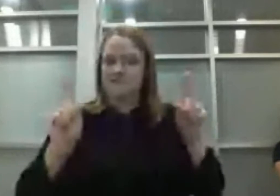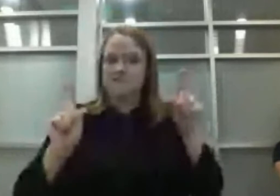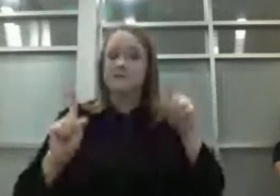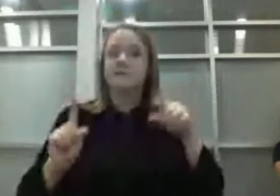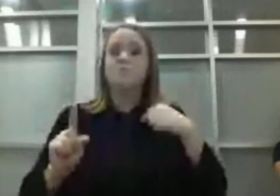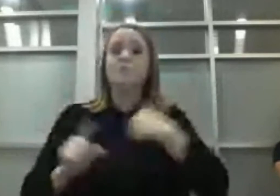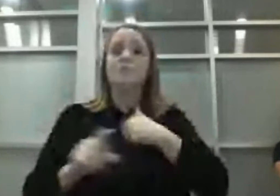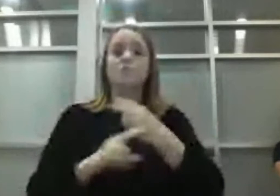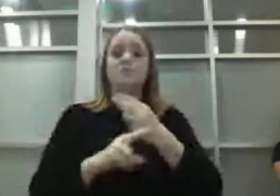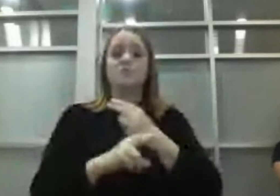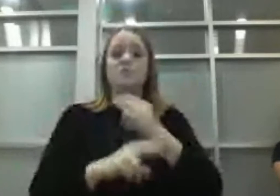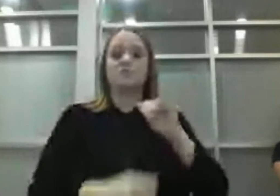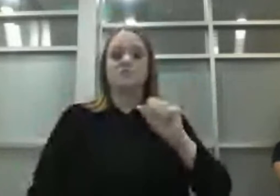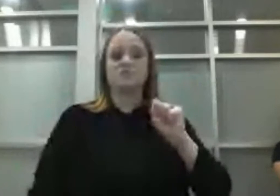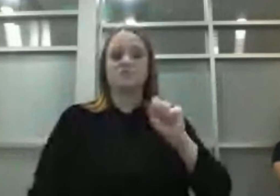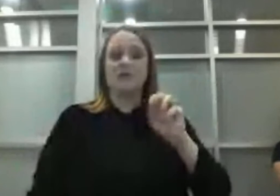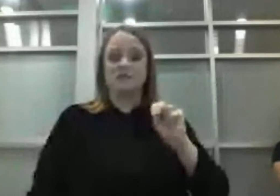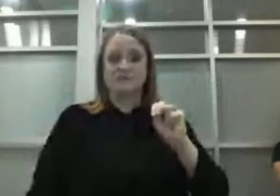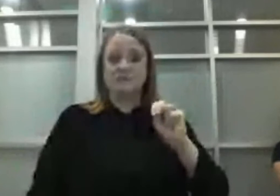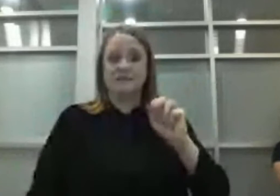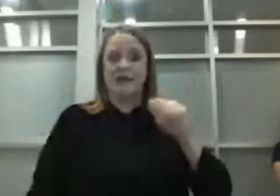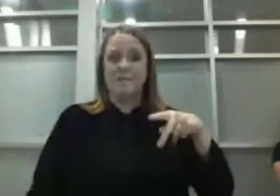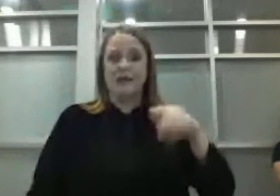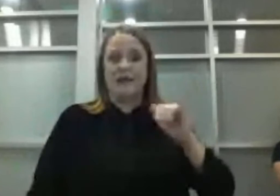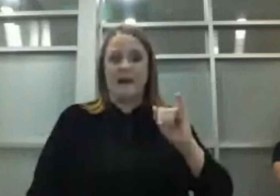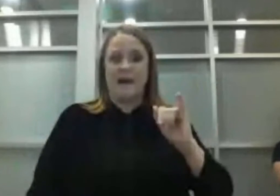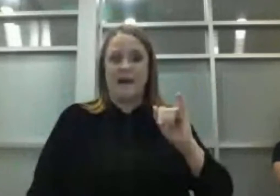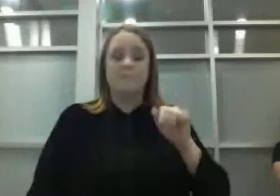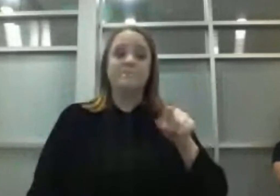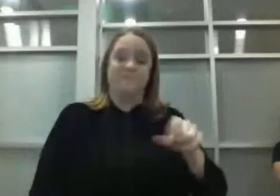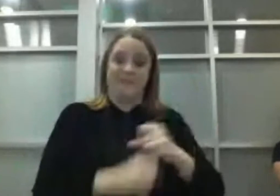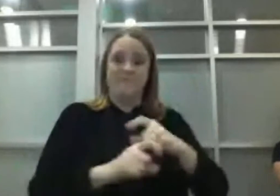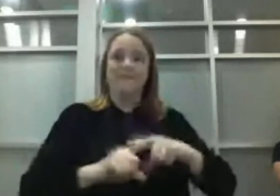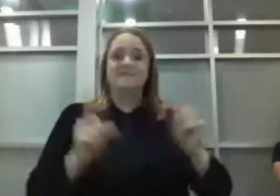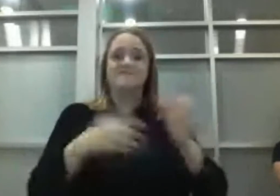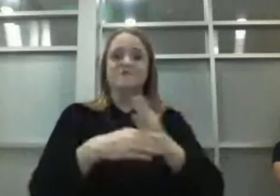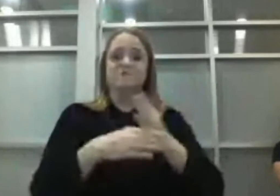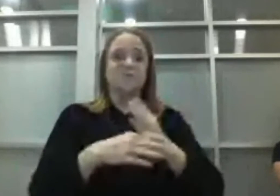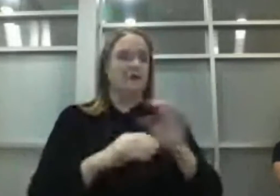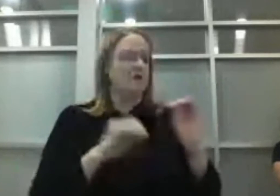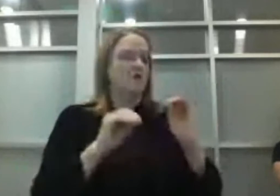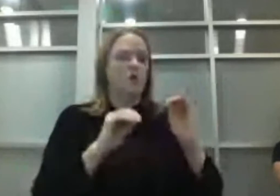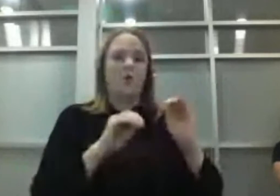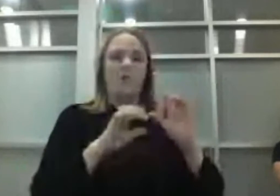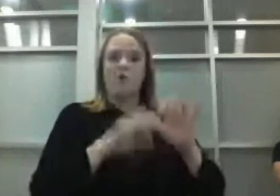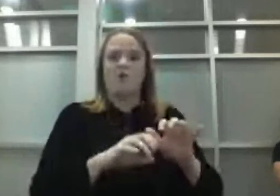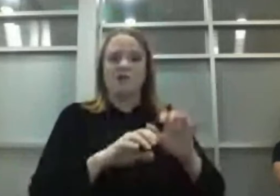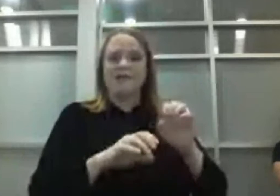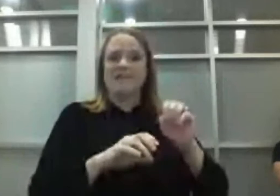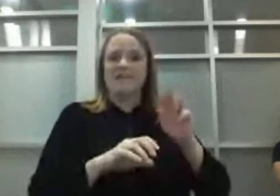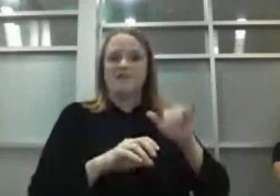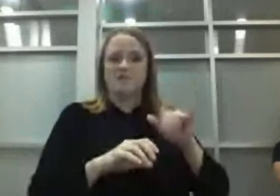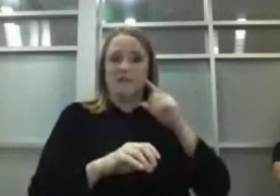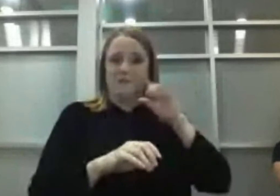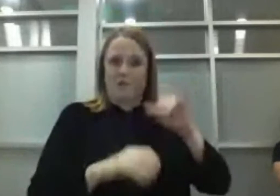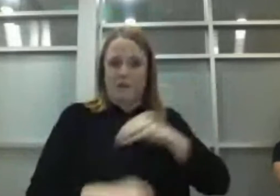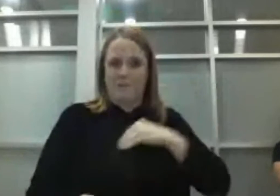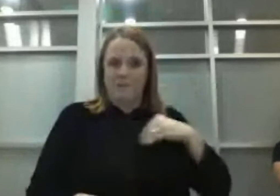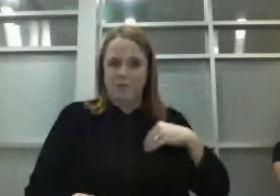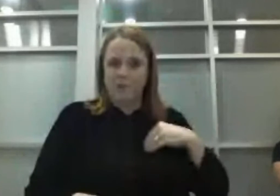JSON API, and they make a difference between there is no entry for that member, and the member actually has null in JSON API, which